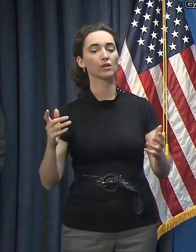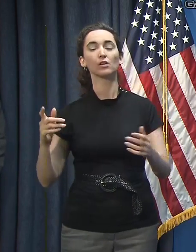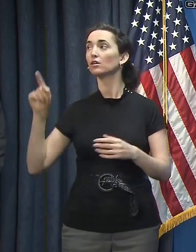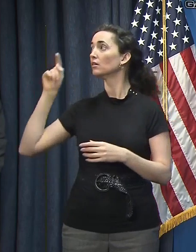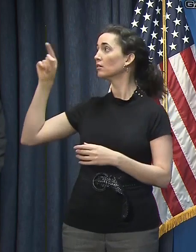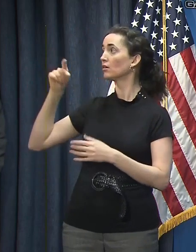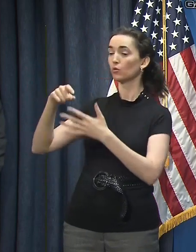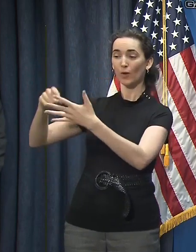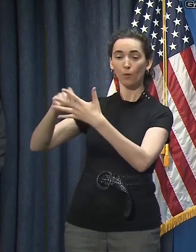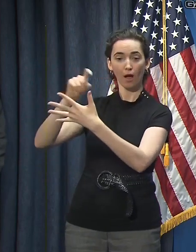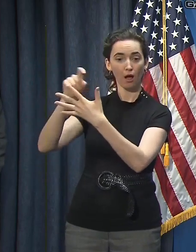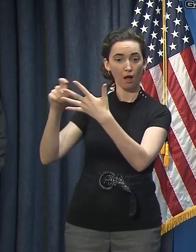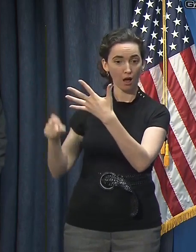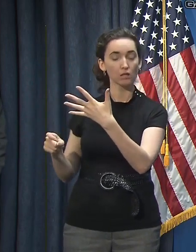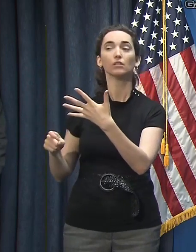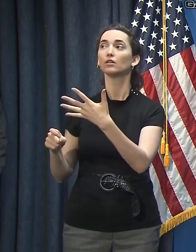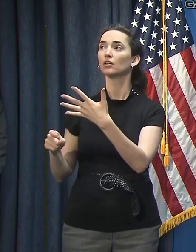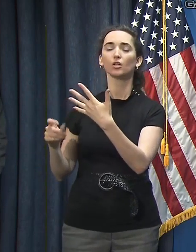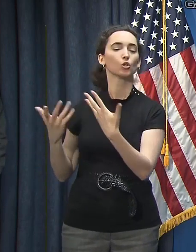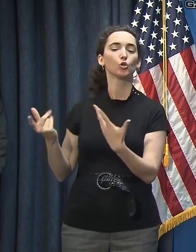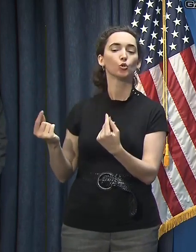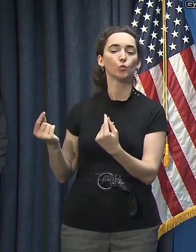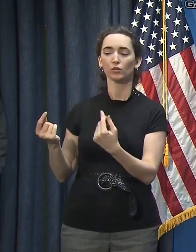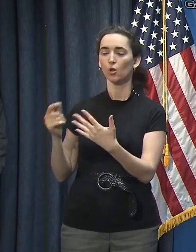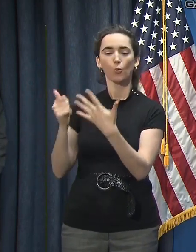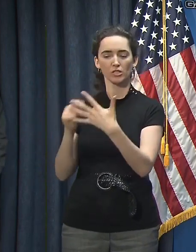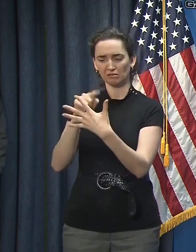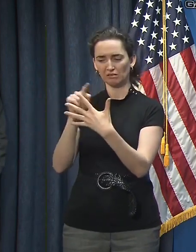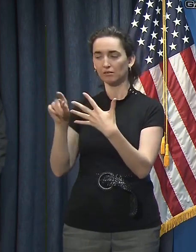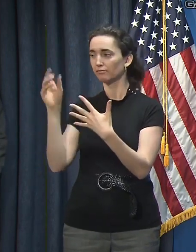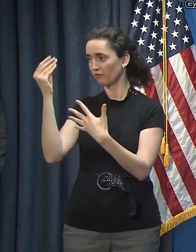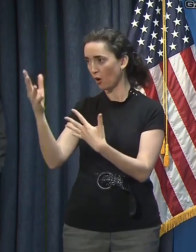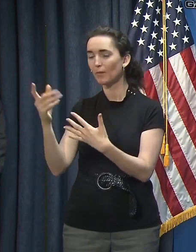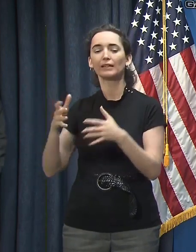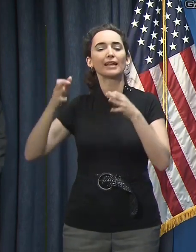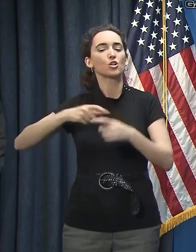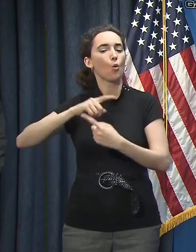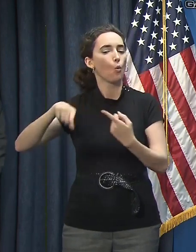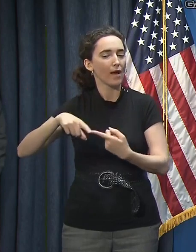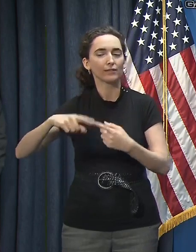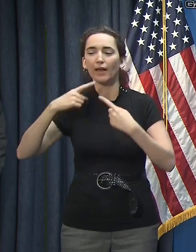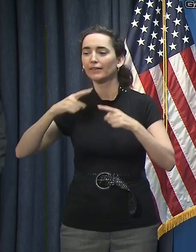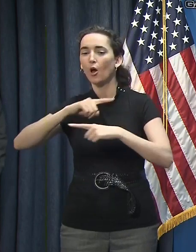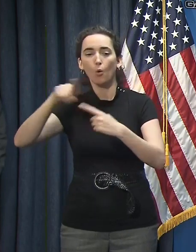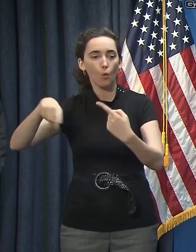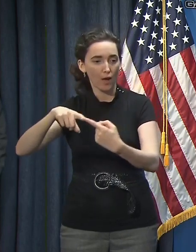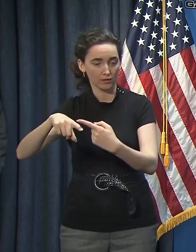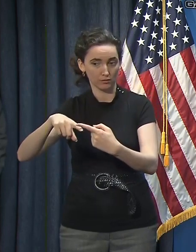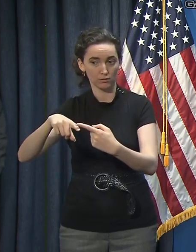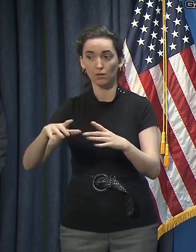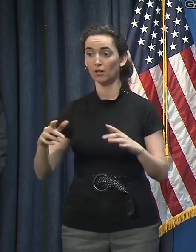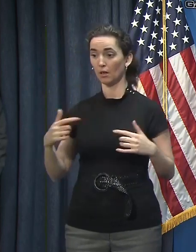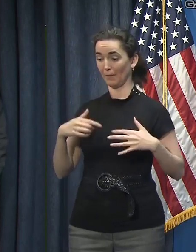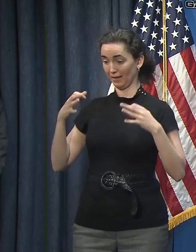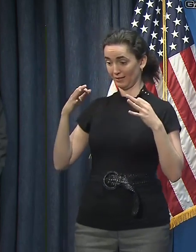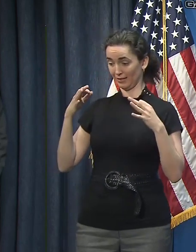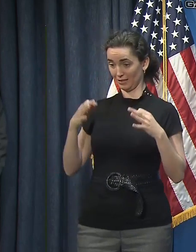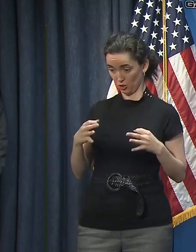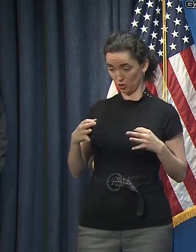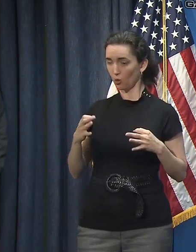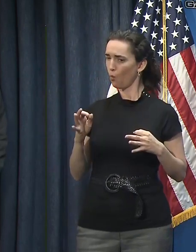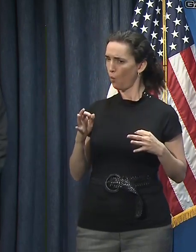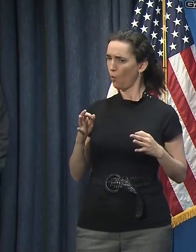using, when we would make a decision and when we would be announcing it. In advance of announcing the decision, I got back on the phone with